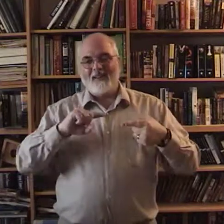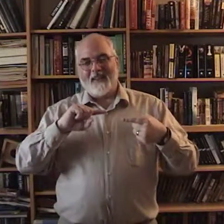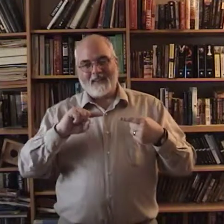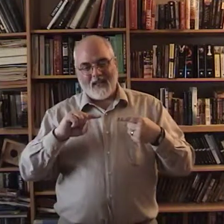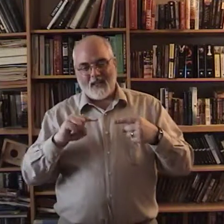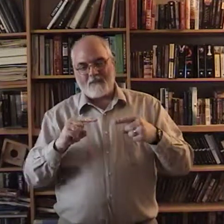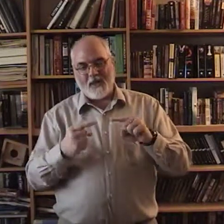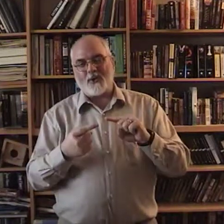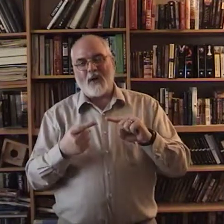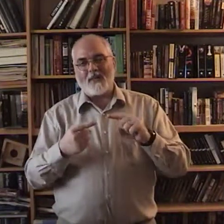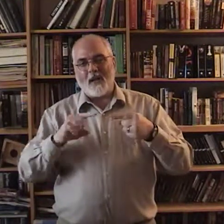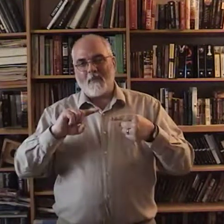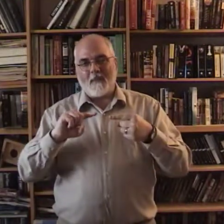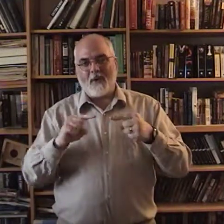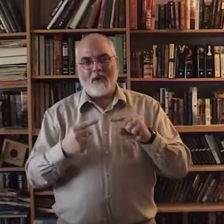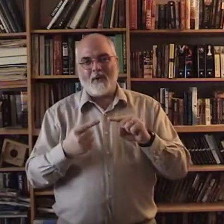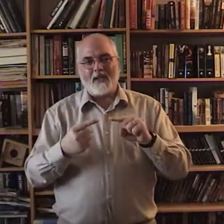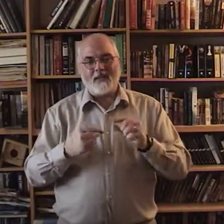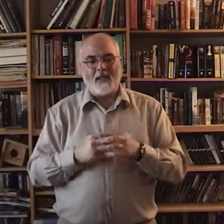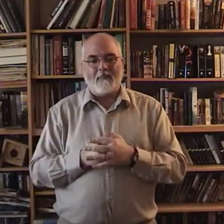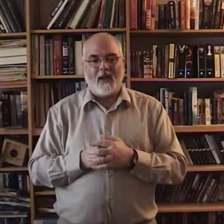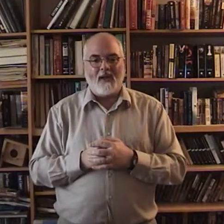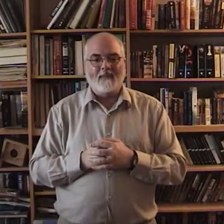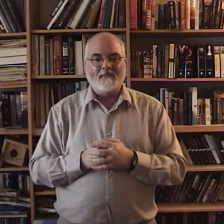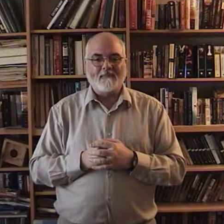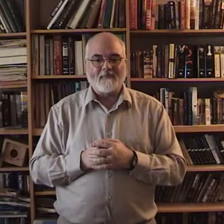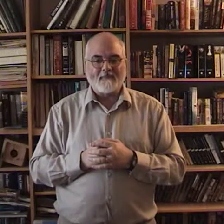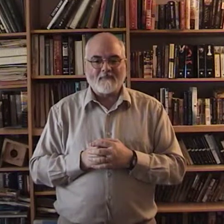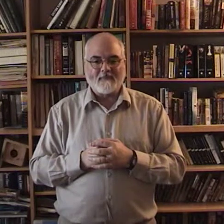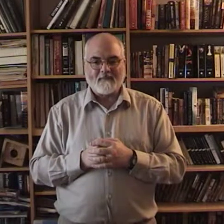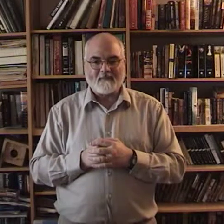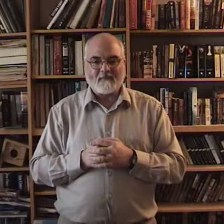That's kind of the picture I see in my mind when I see that pain.